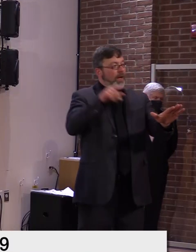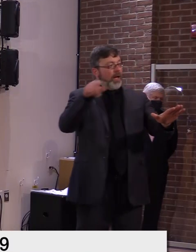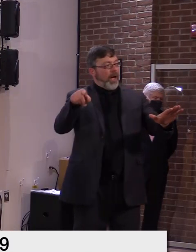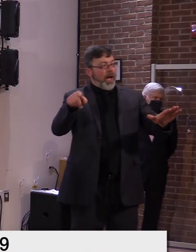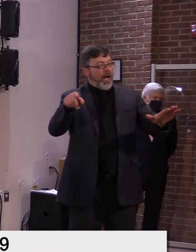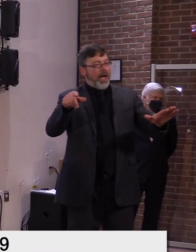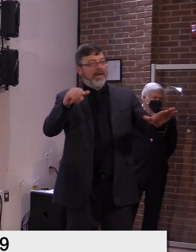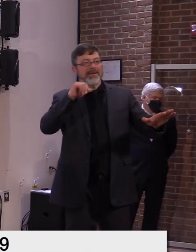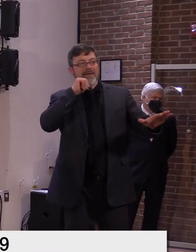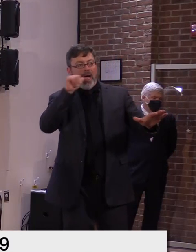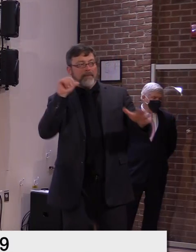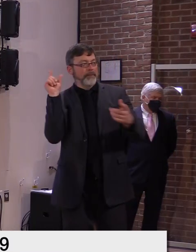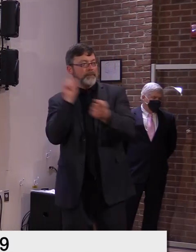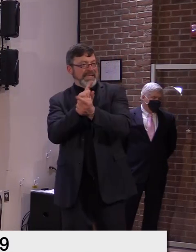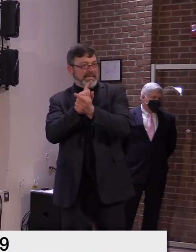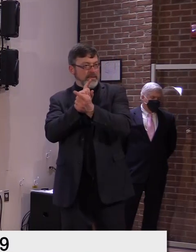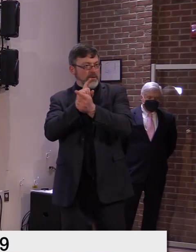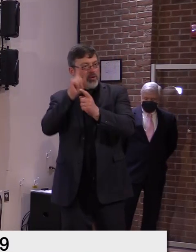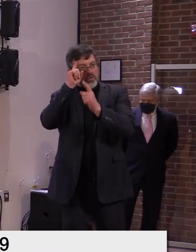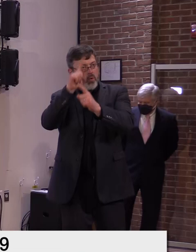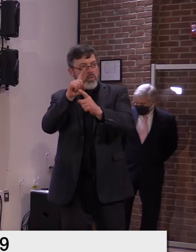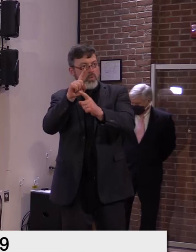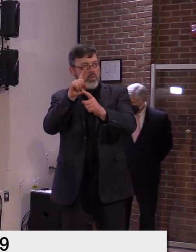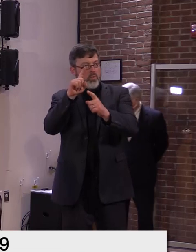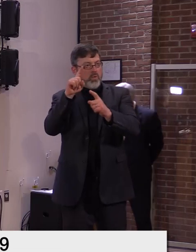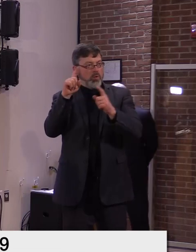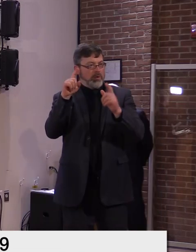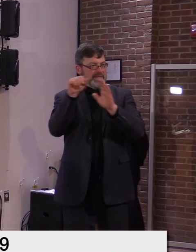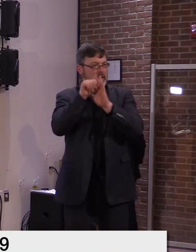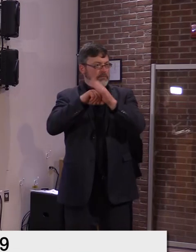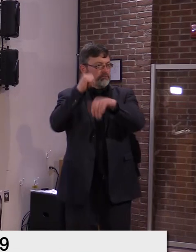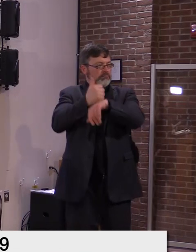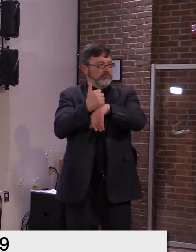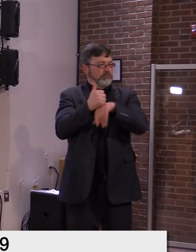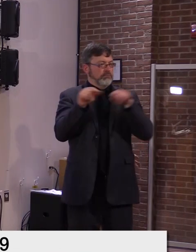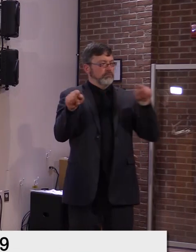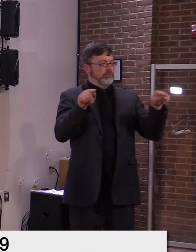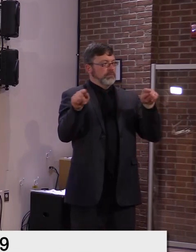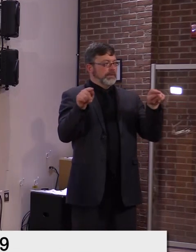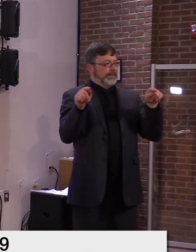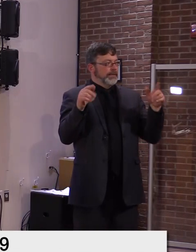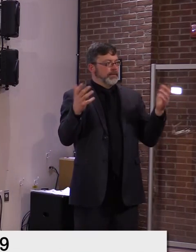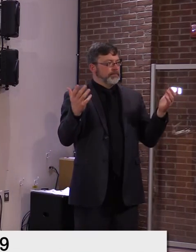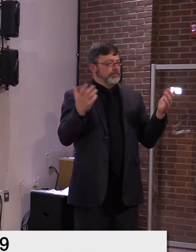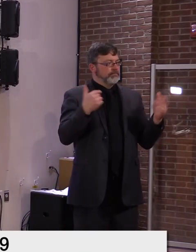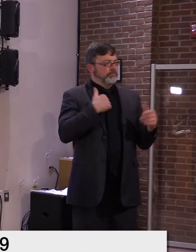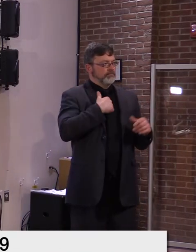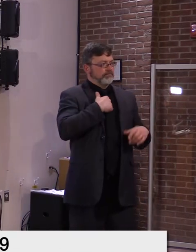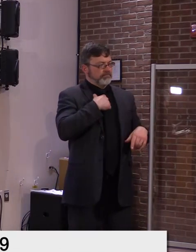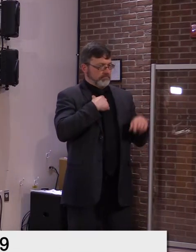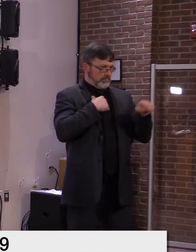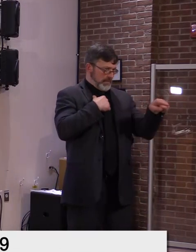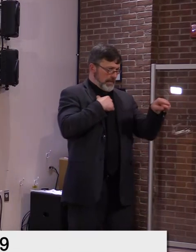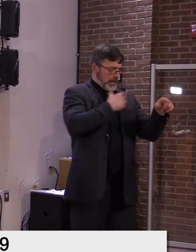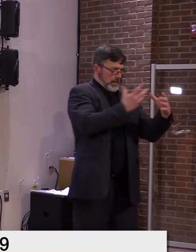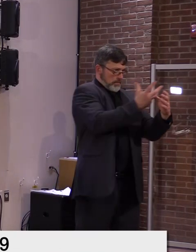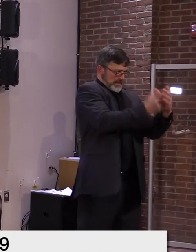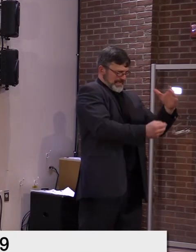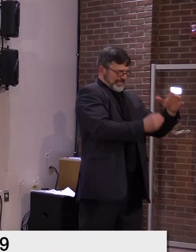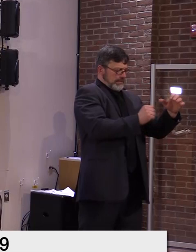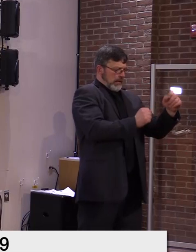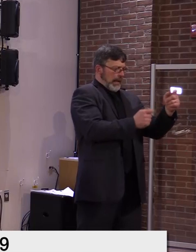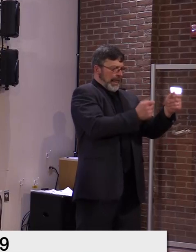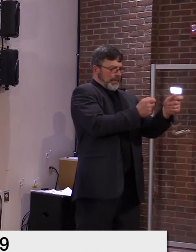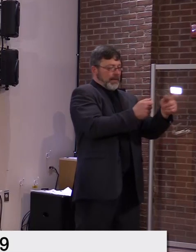most critical for students to actually know. It might not make sense to have the same, it probably doesn't make sense to have the